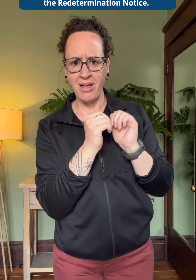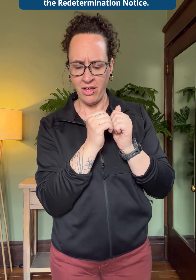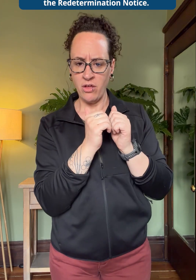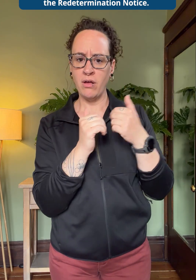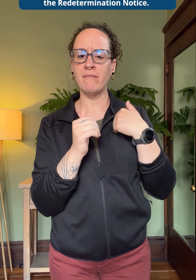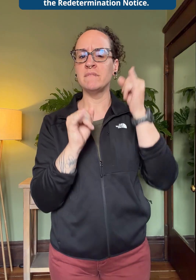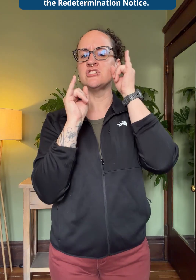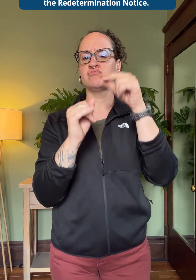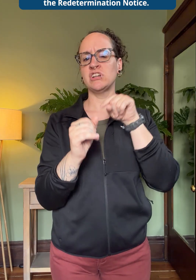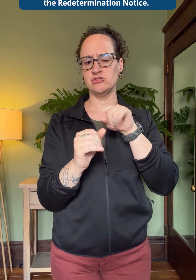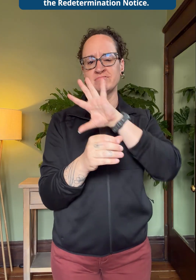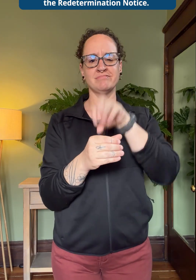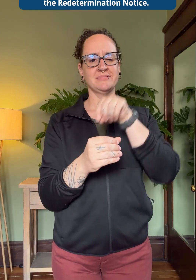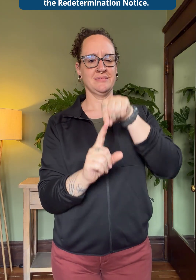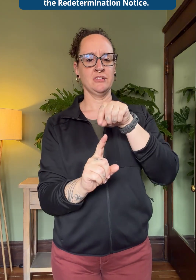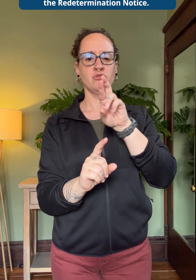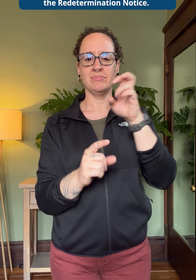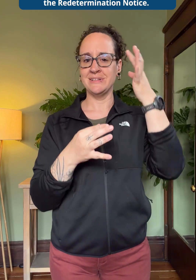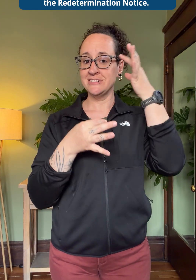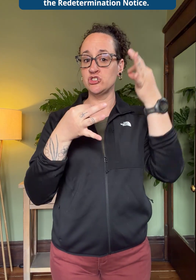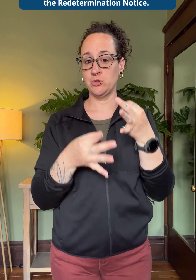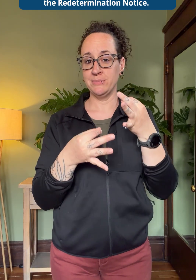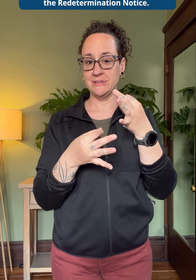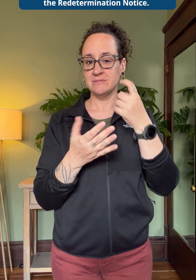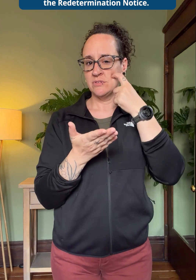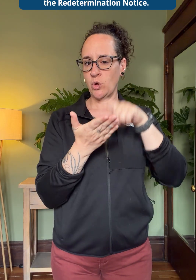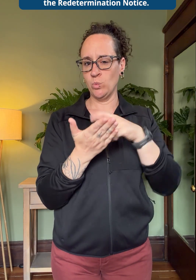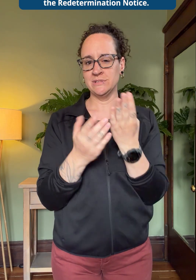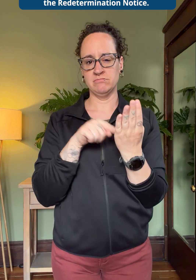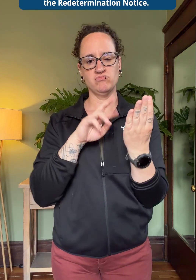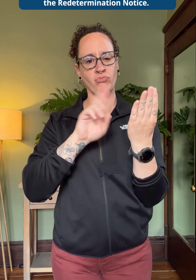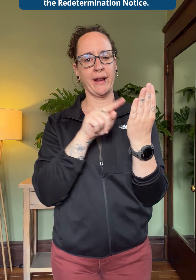Instructions for filing will be provided in the redetermination notice.